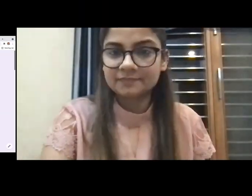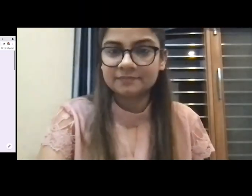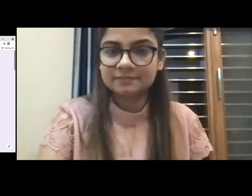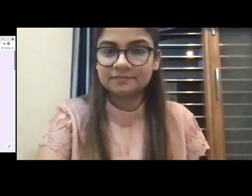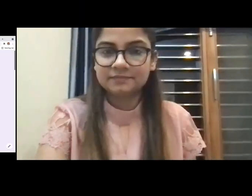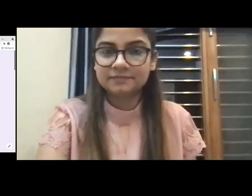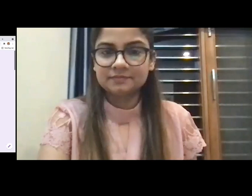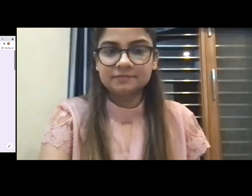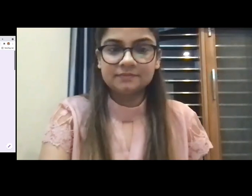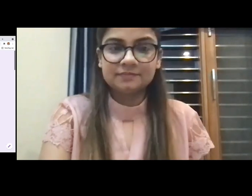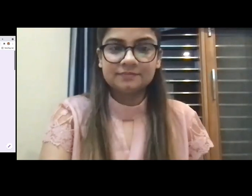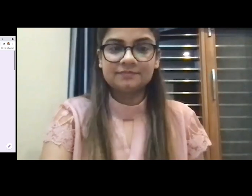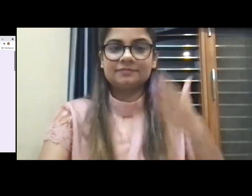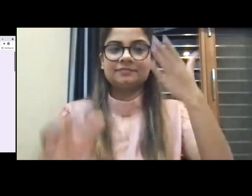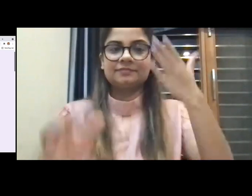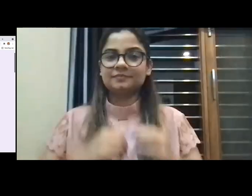Okay.